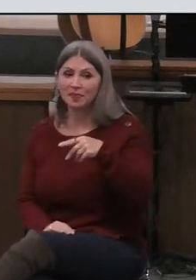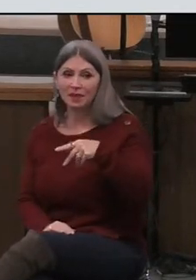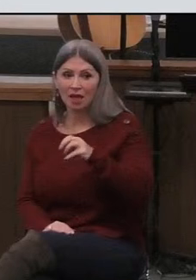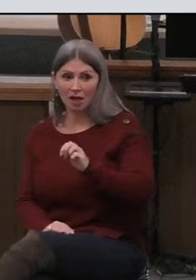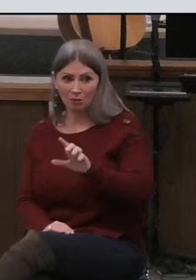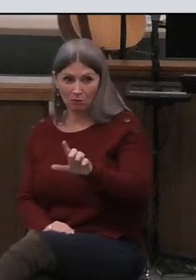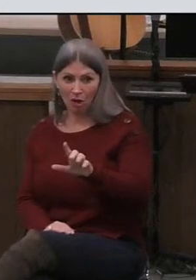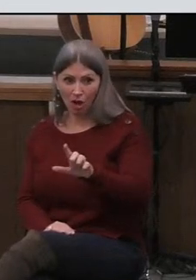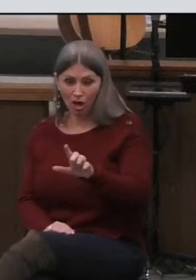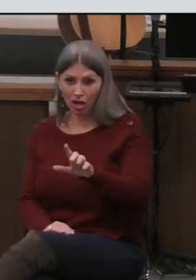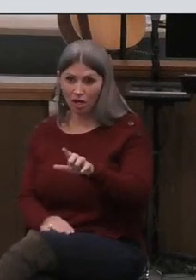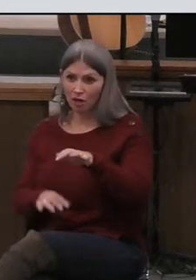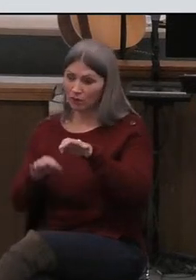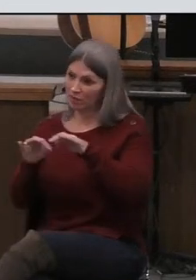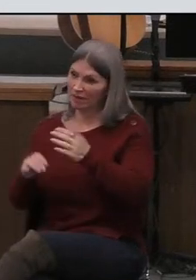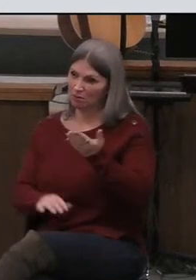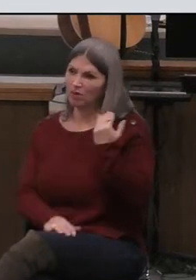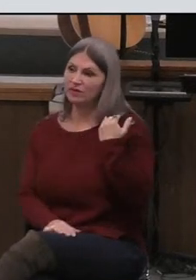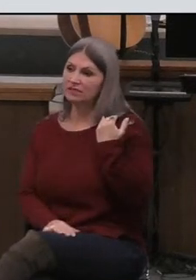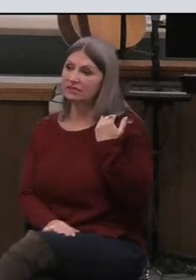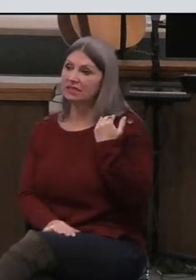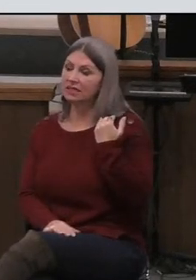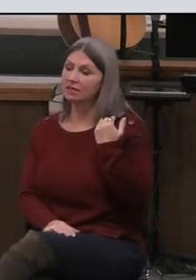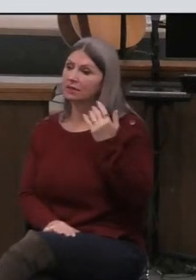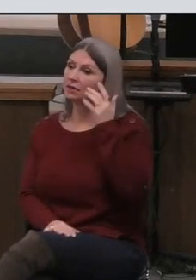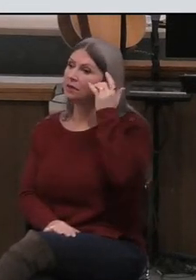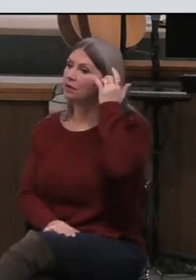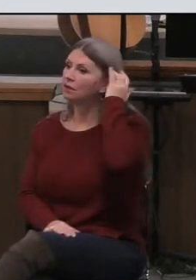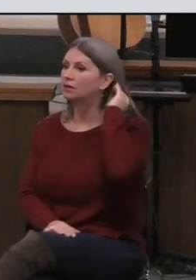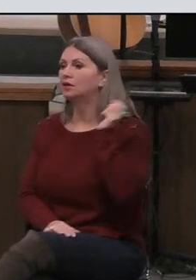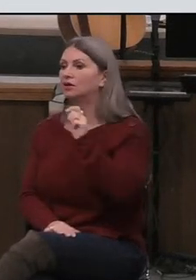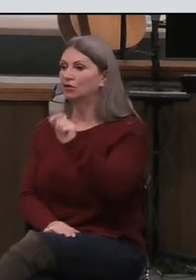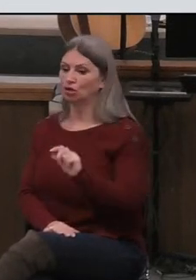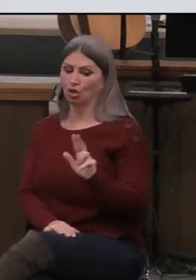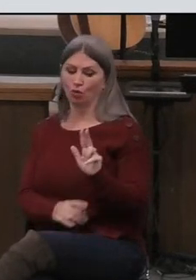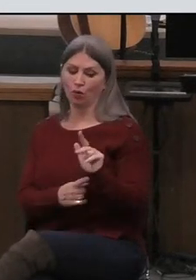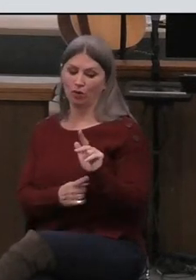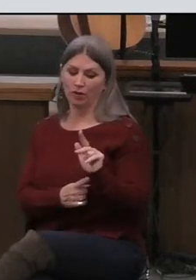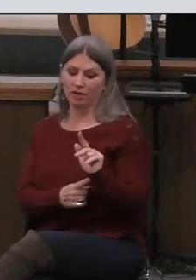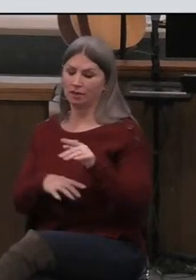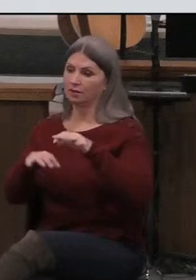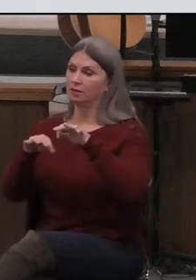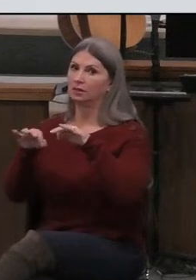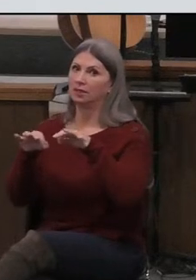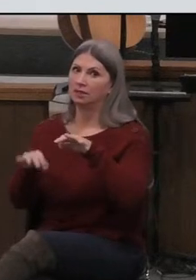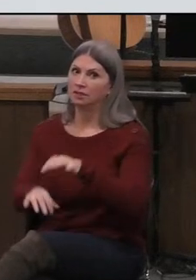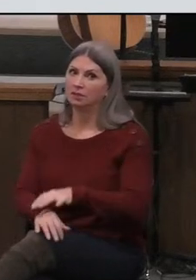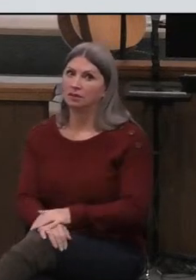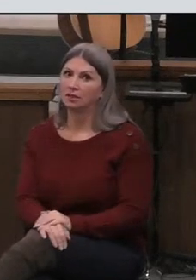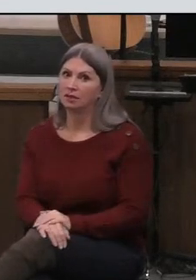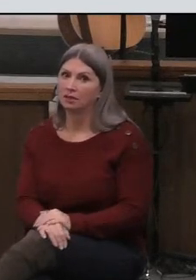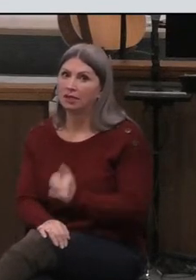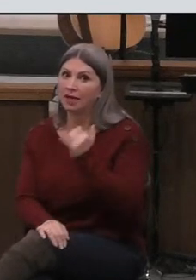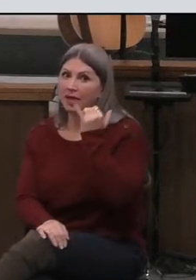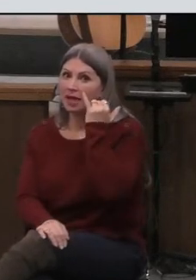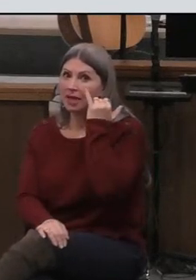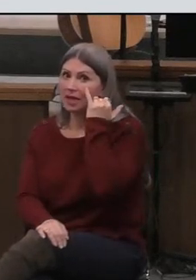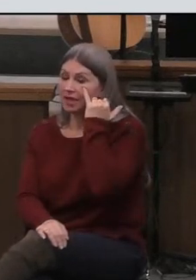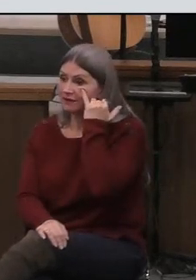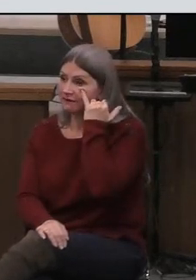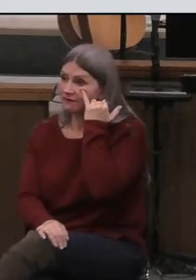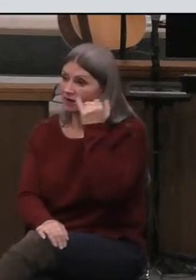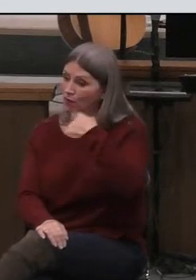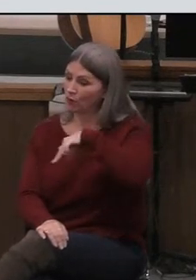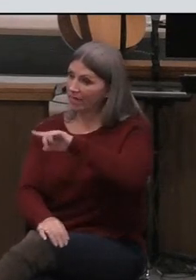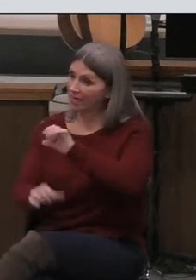the previous session with verse 23. It reads, "If indeed you continue